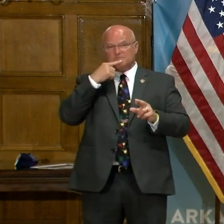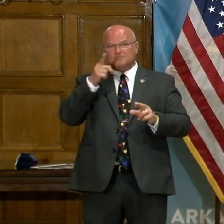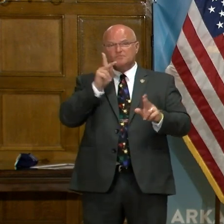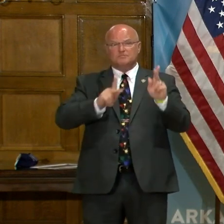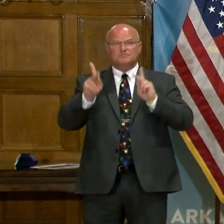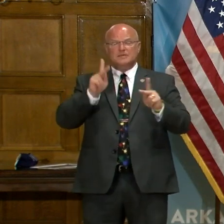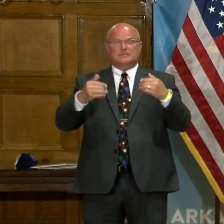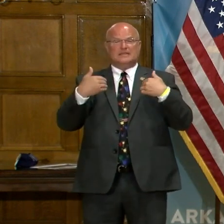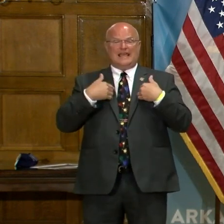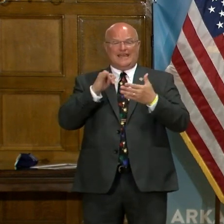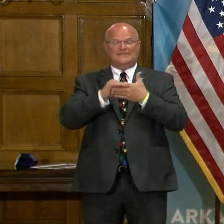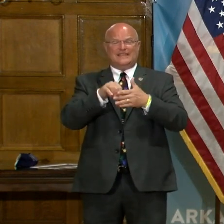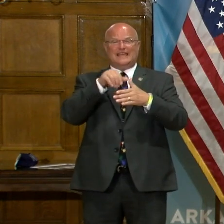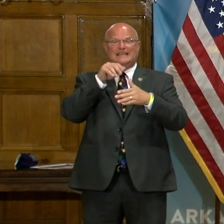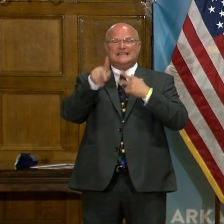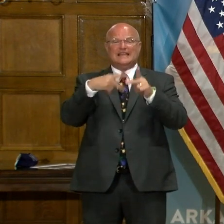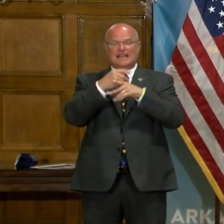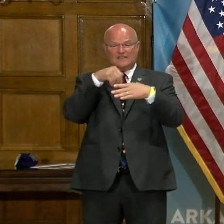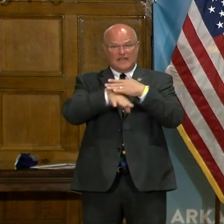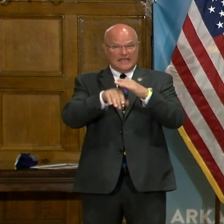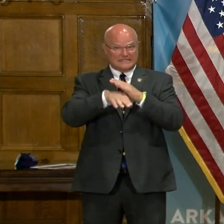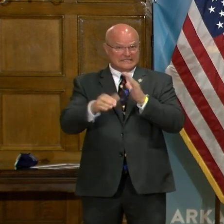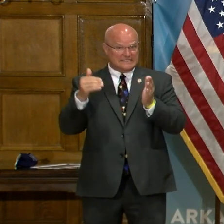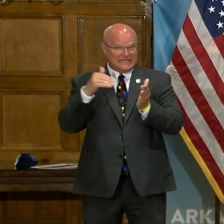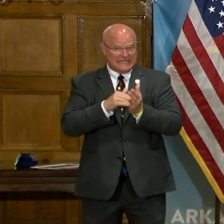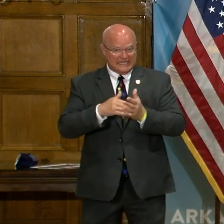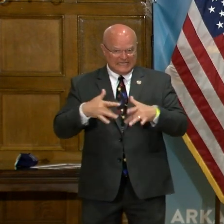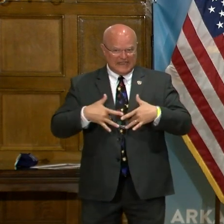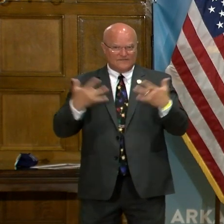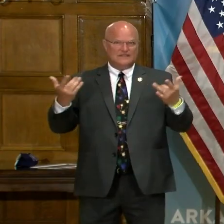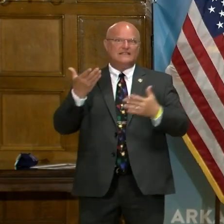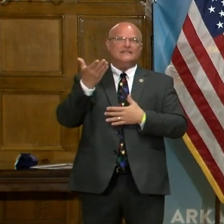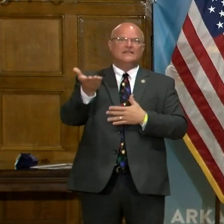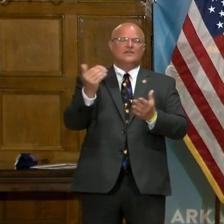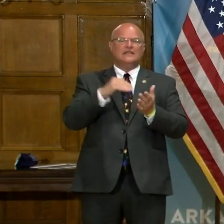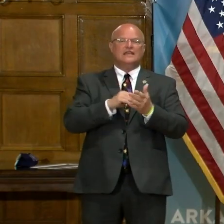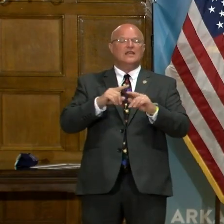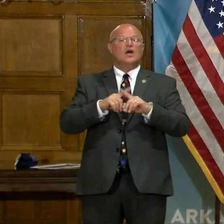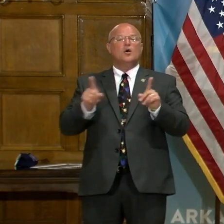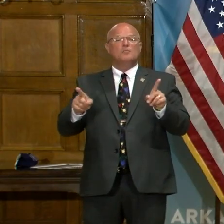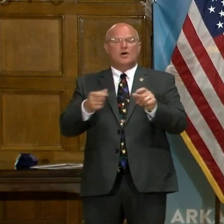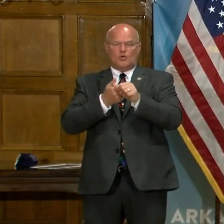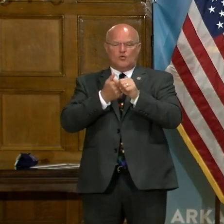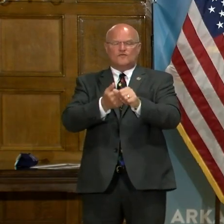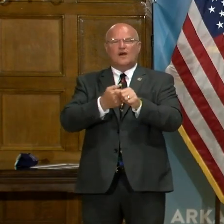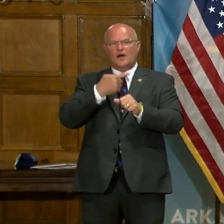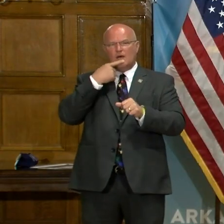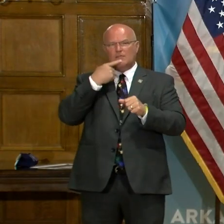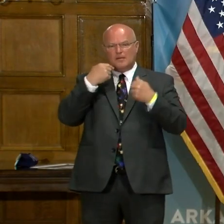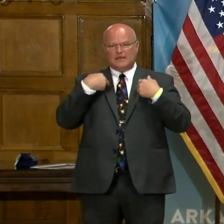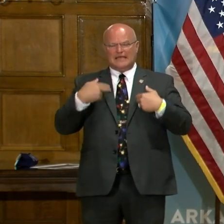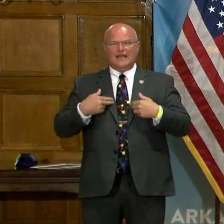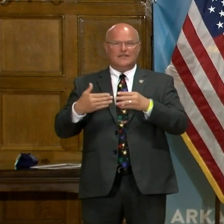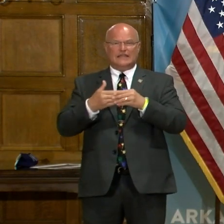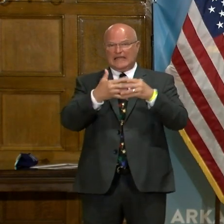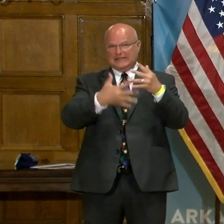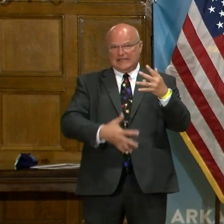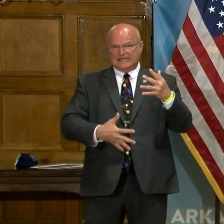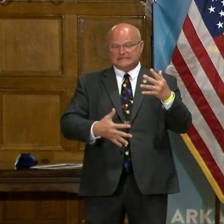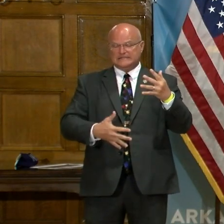to have that kind of access and event there again, but we'll be following the public health